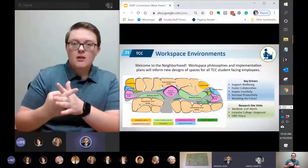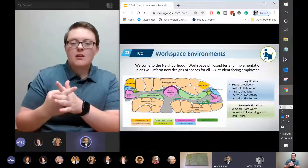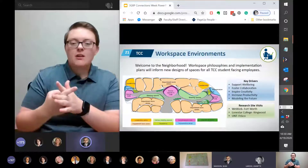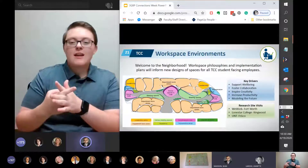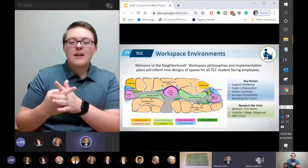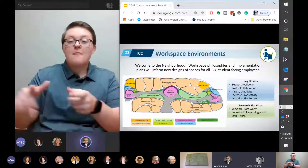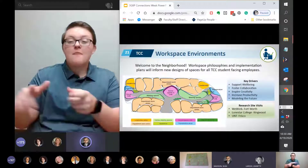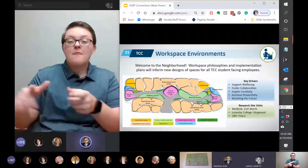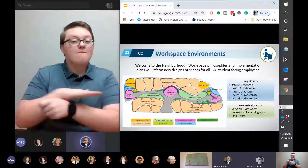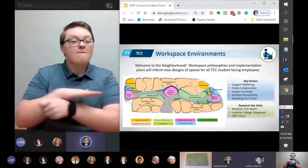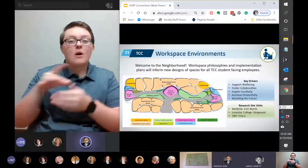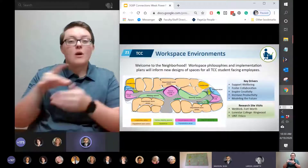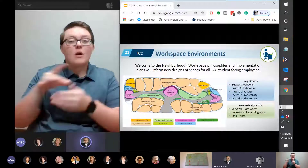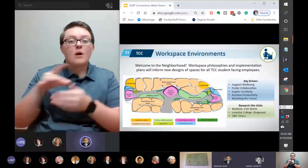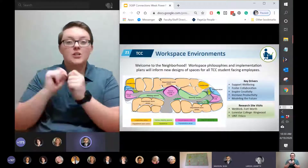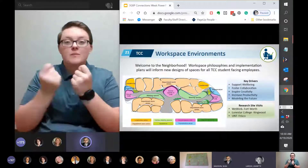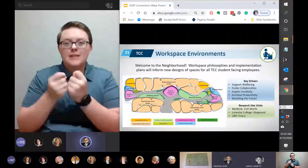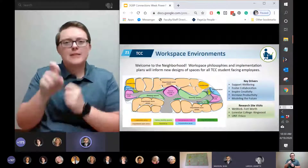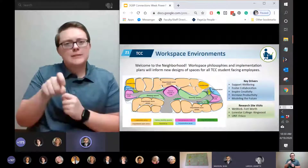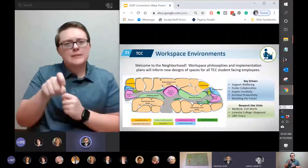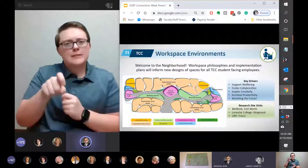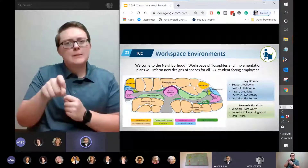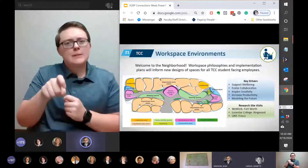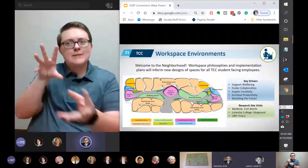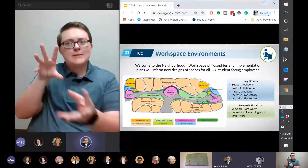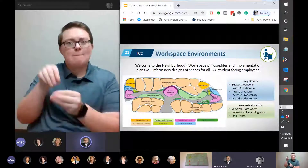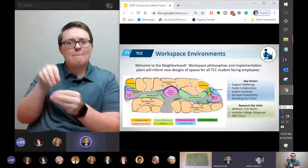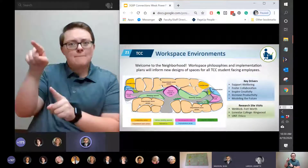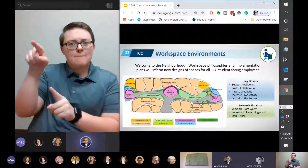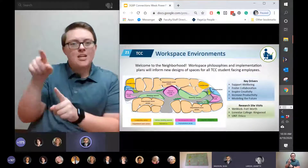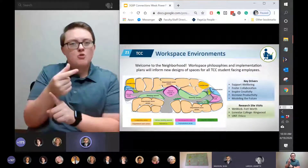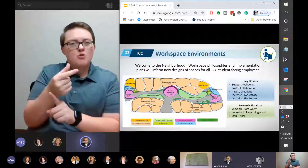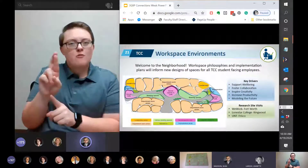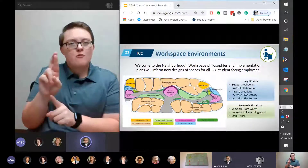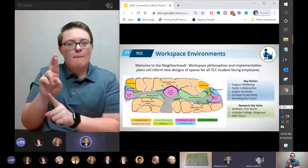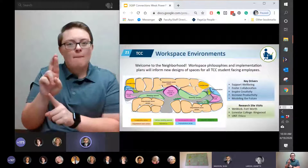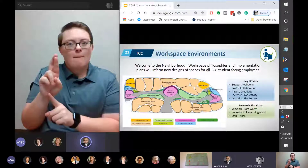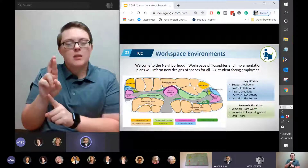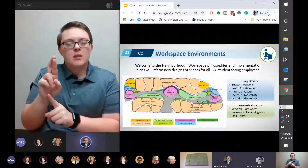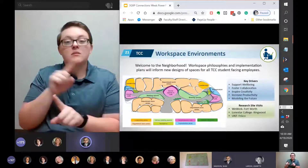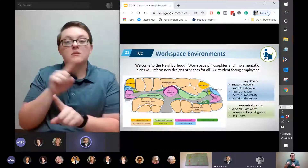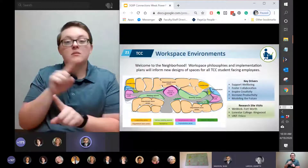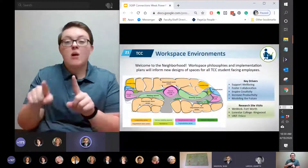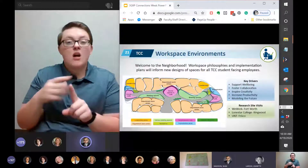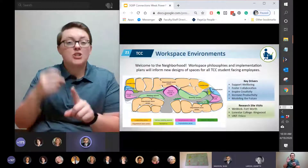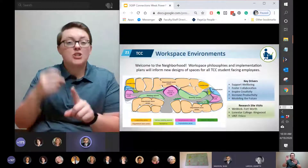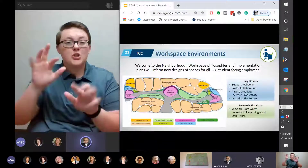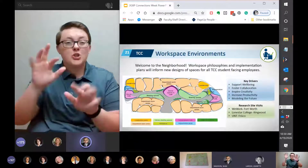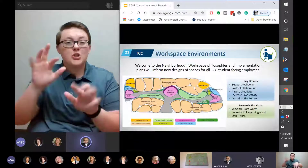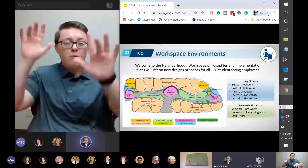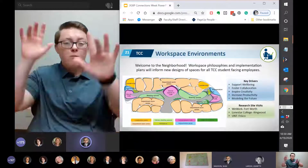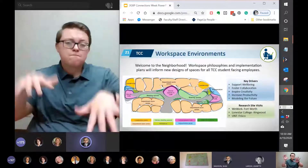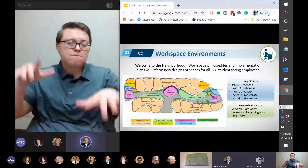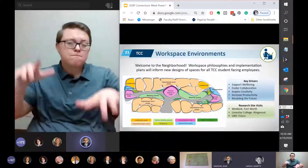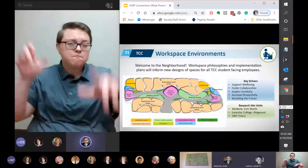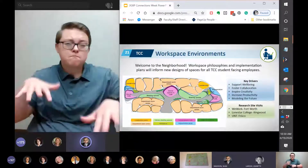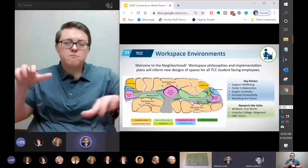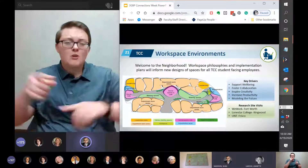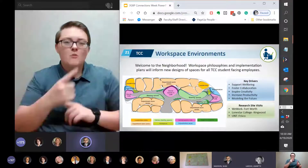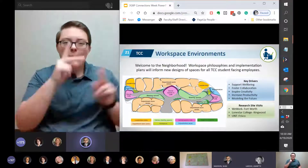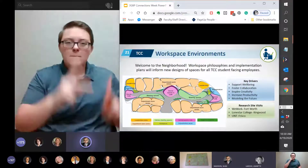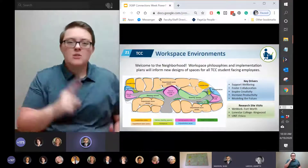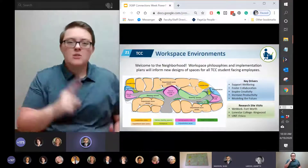leadership team, we were supposed to meet in Grand Rapids, Michigan, but there was a snowstorm, and a certain individual thought, I'll go early so I